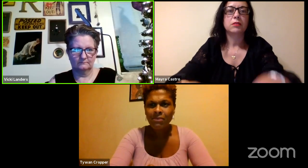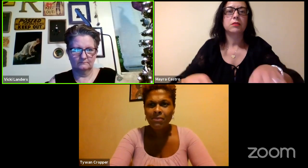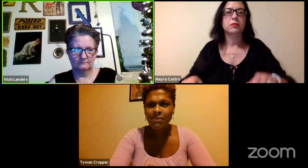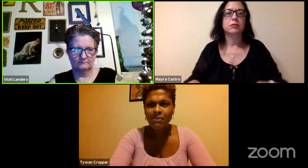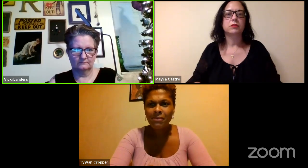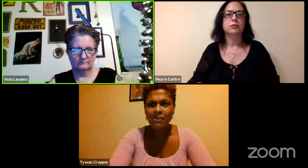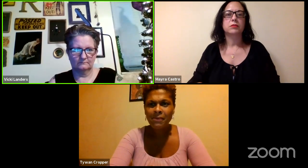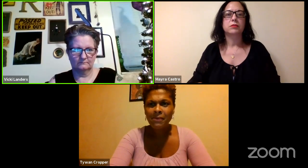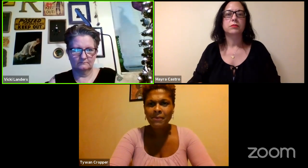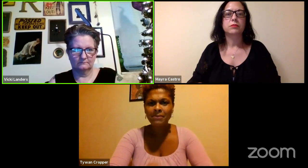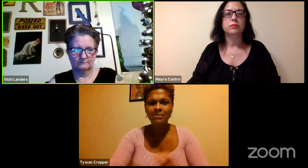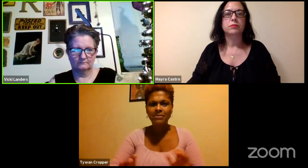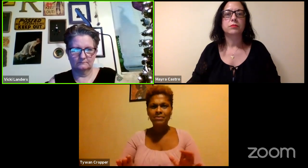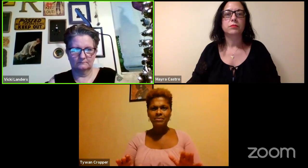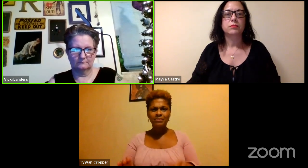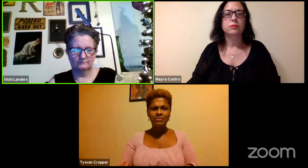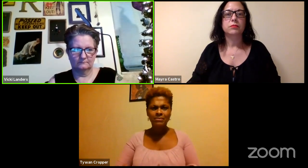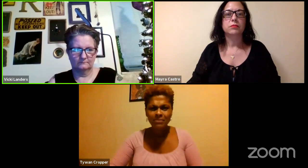Hello.